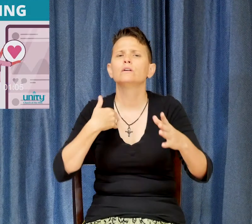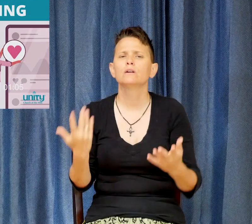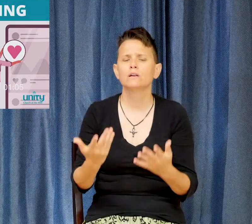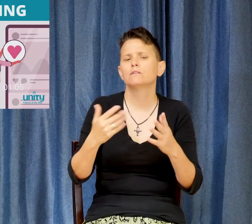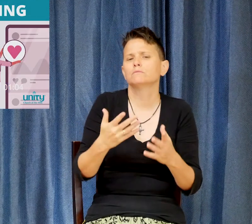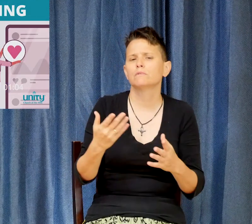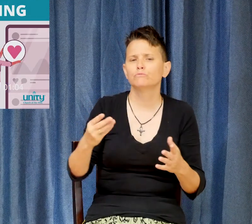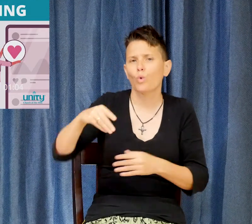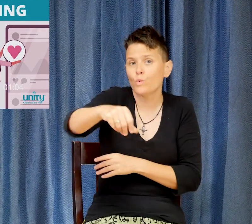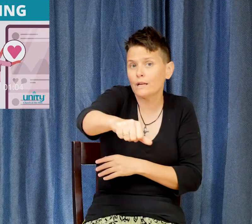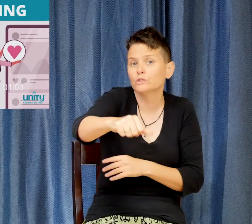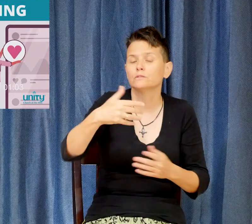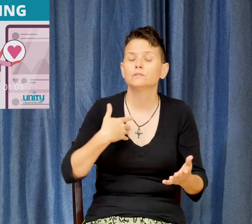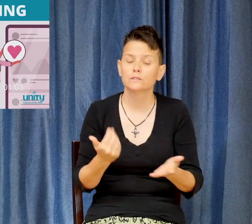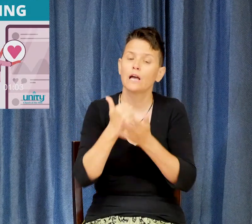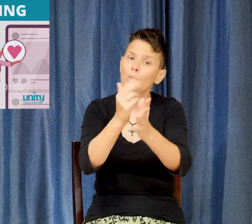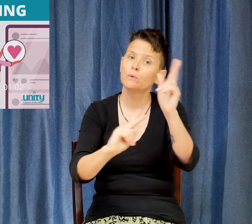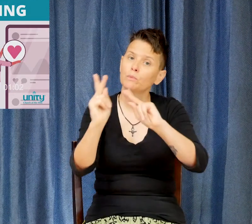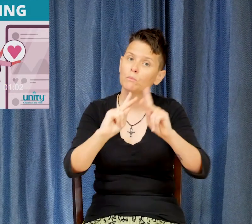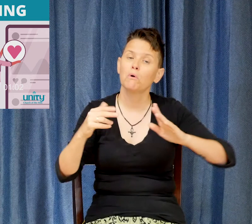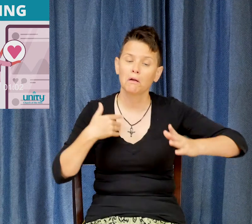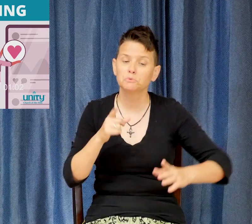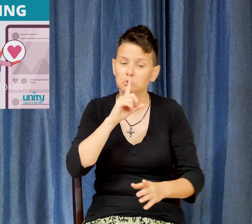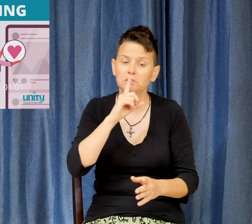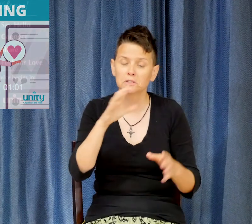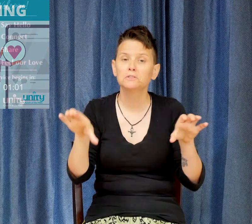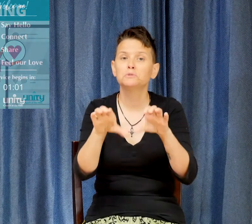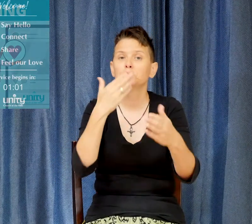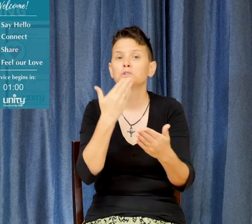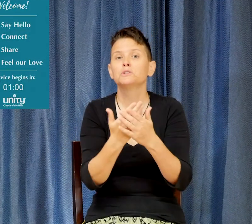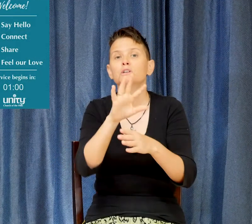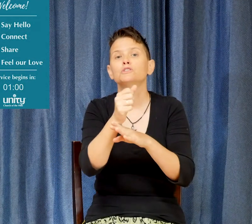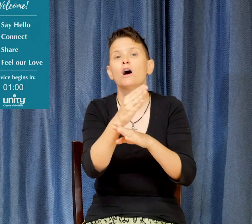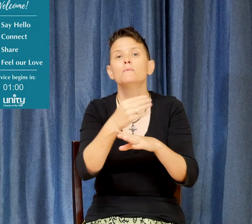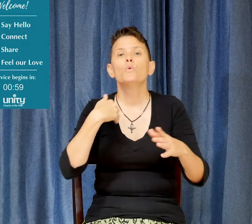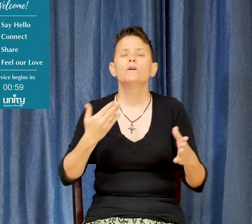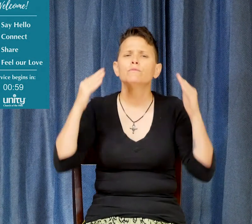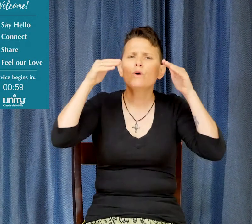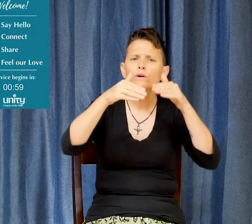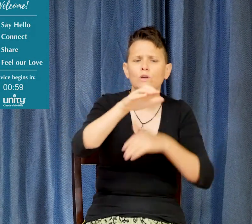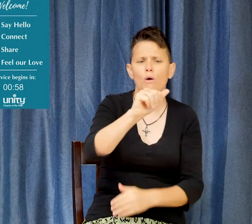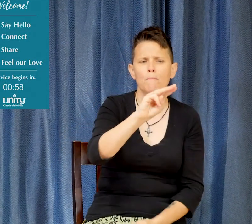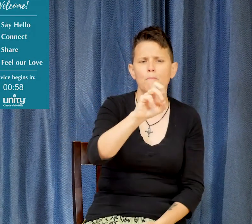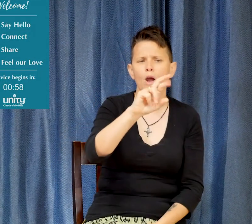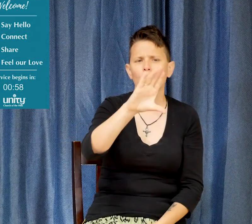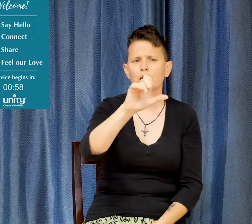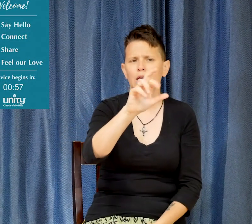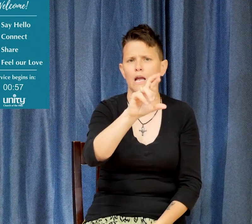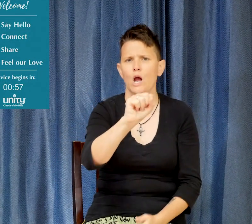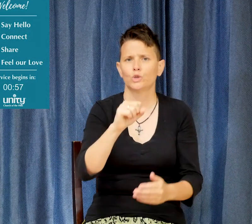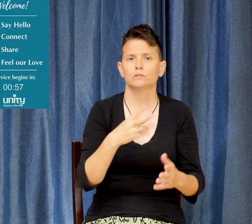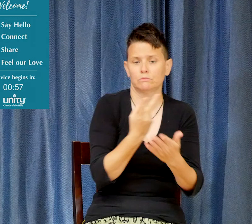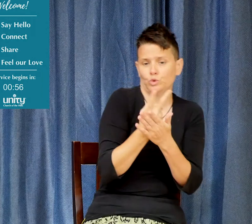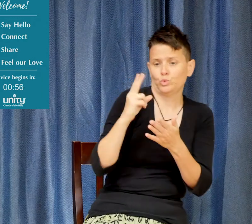we focused our efforts towards AmeriCares and the support that they're providing for Hurricane Laura. And starting next Sunday,